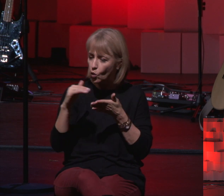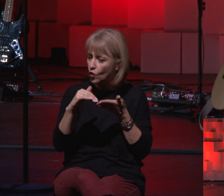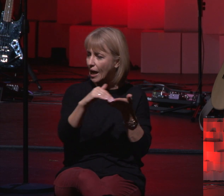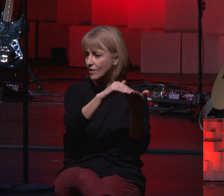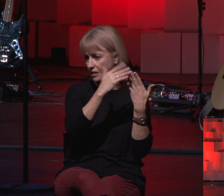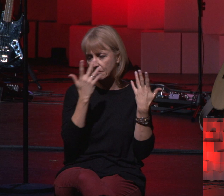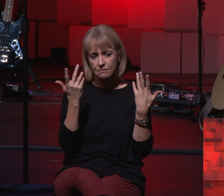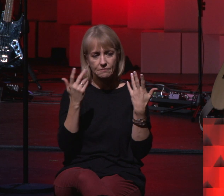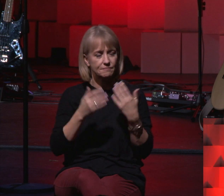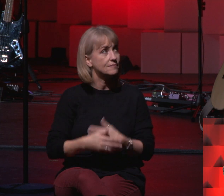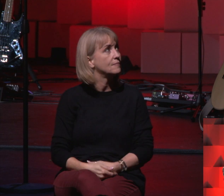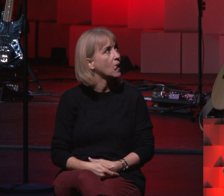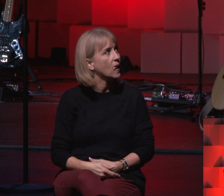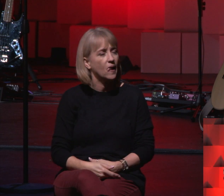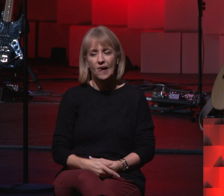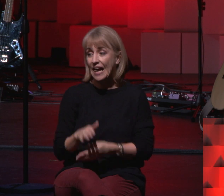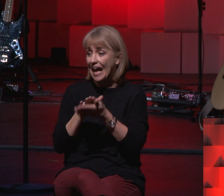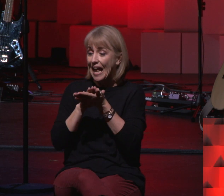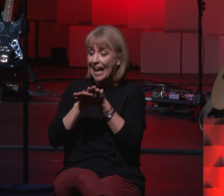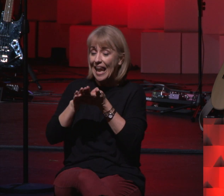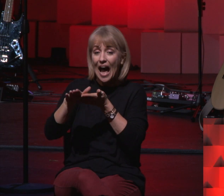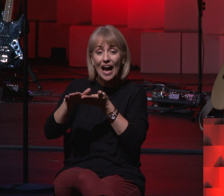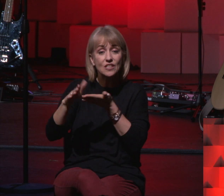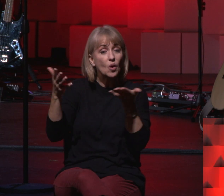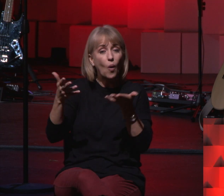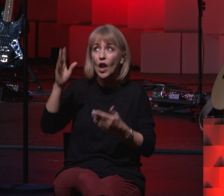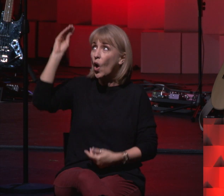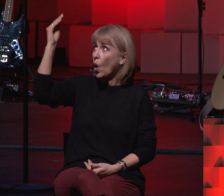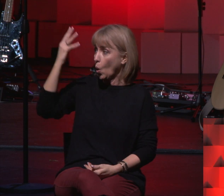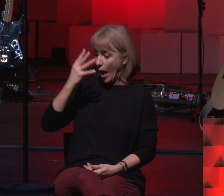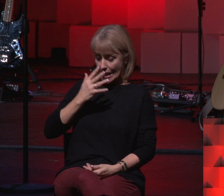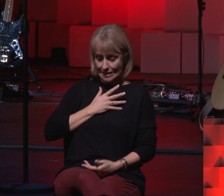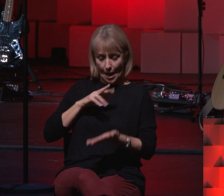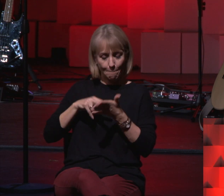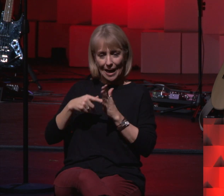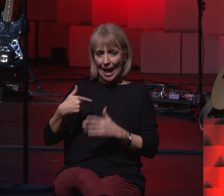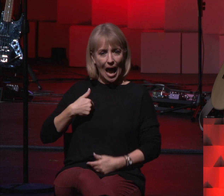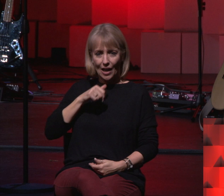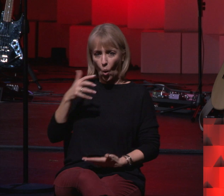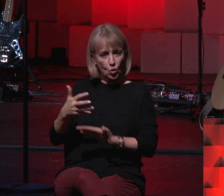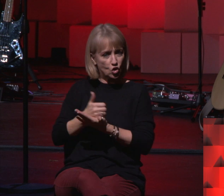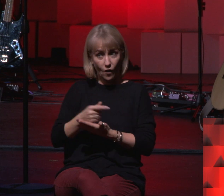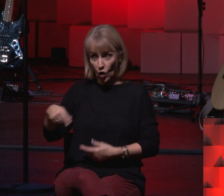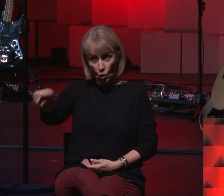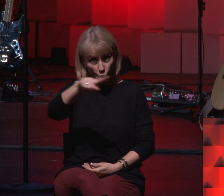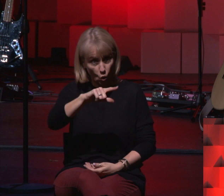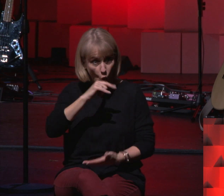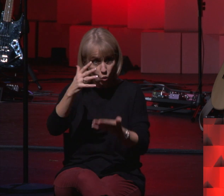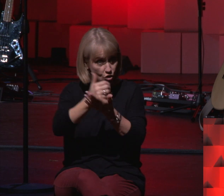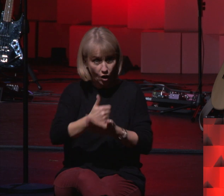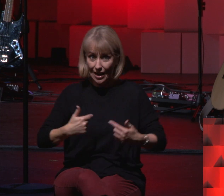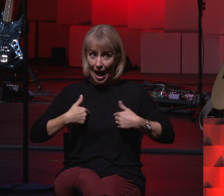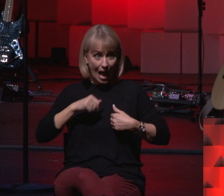struggling. Wonderful thing about grace is it's undeserved. You don't deserve grace from God. I